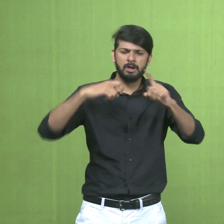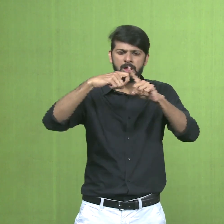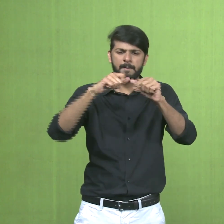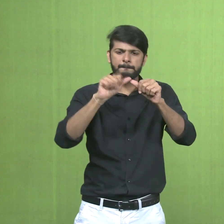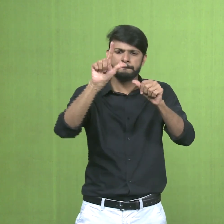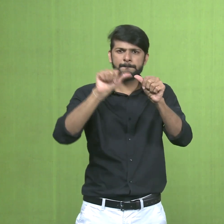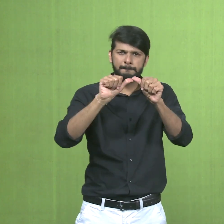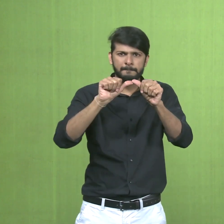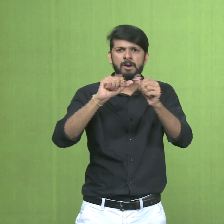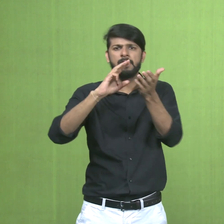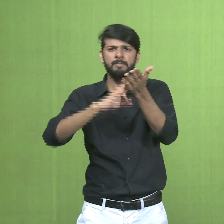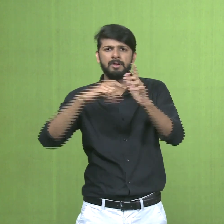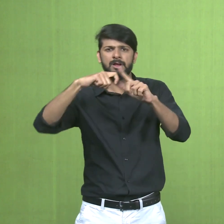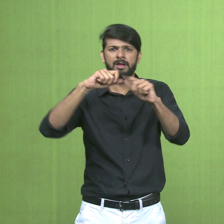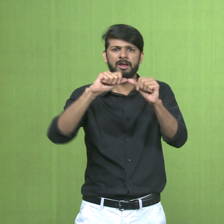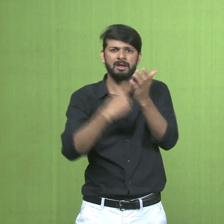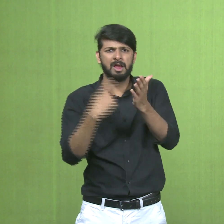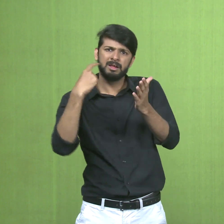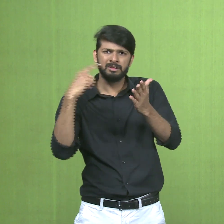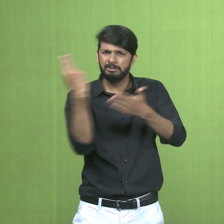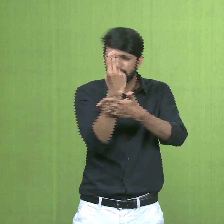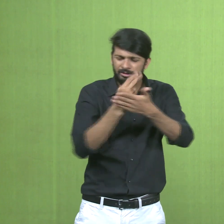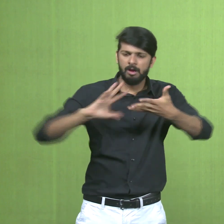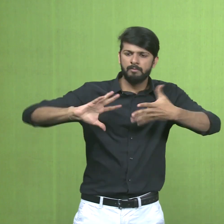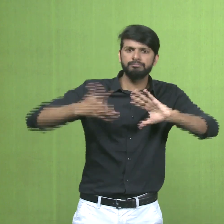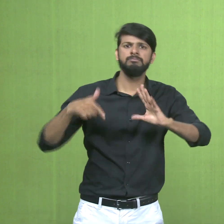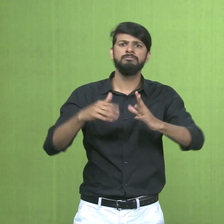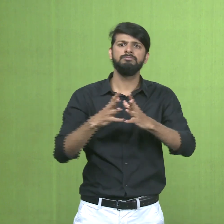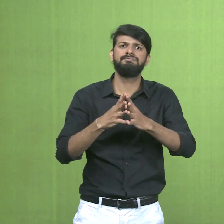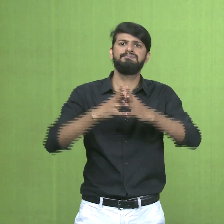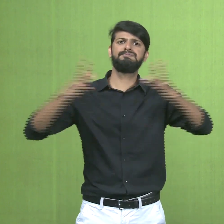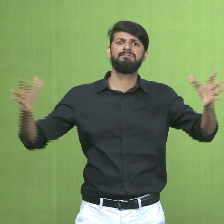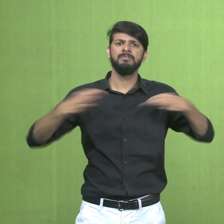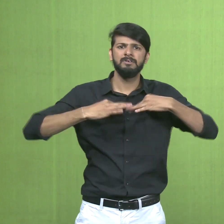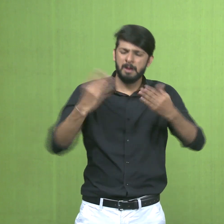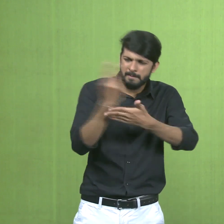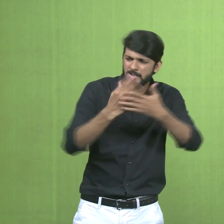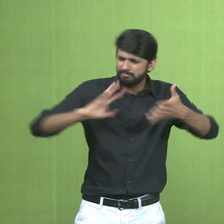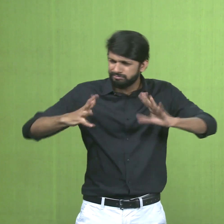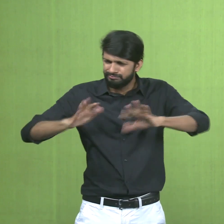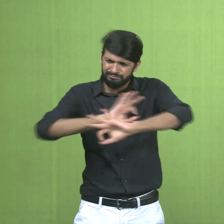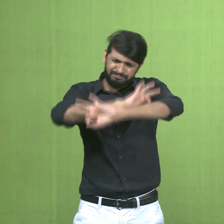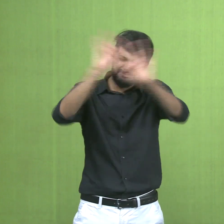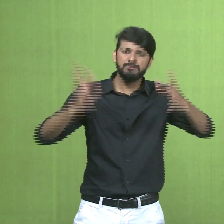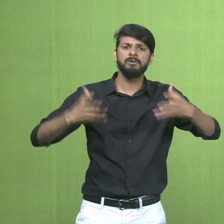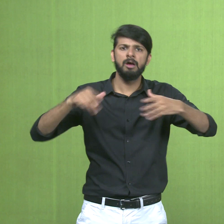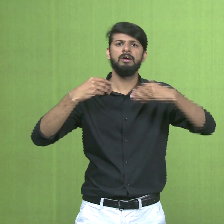Then Srikalahasti and Machilipattanam were the centers where actually the production work was